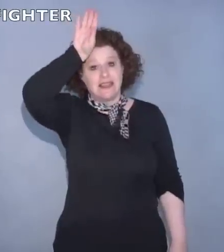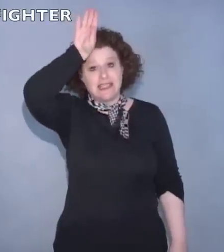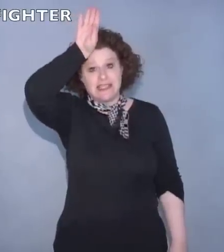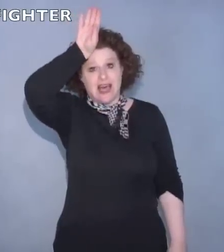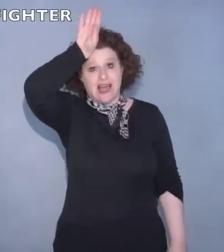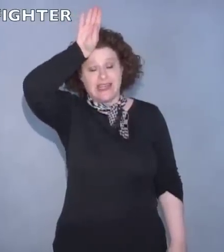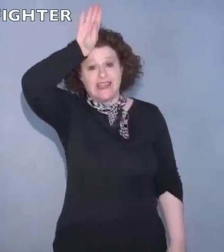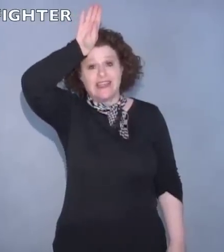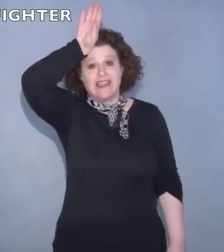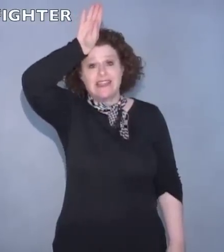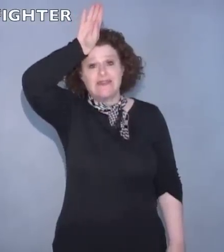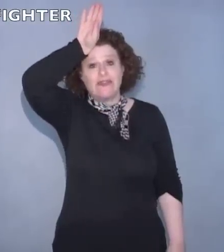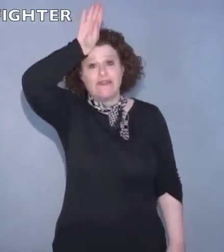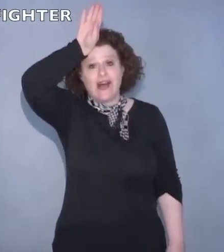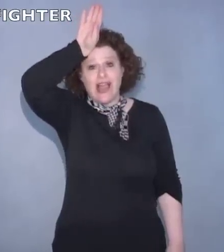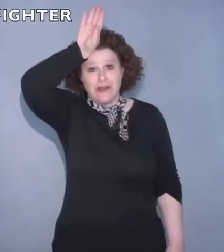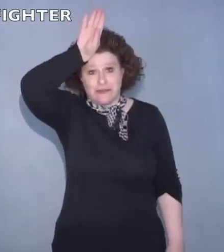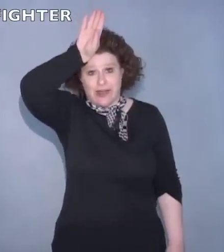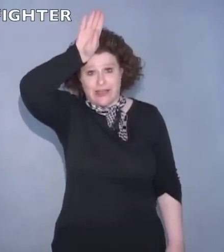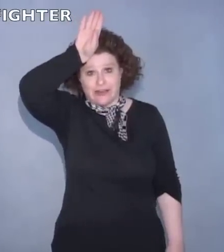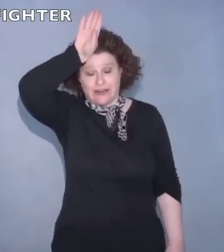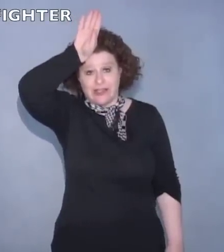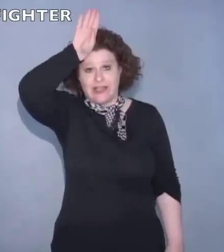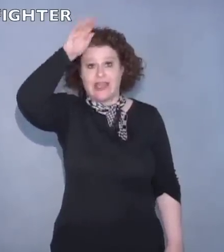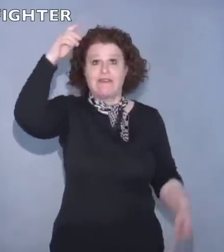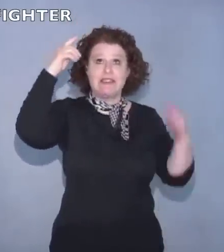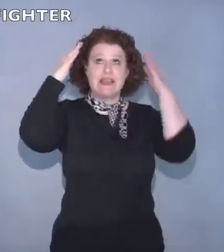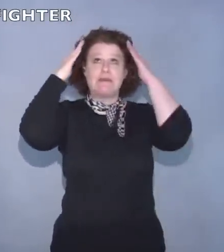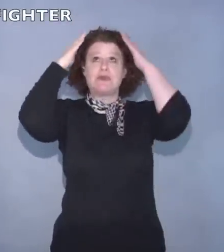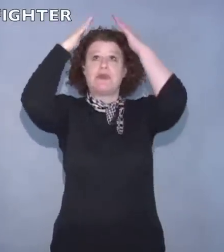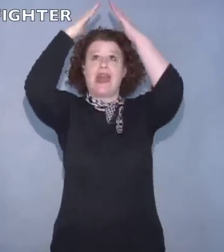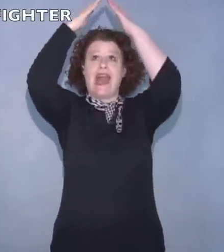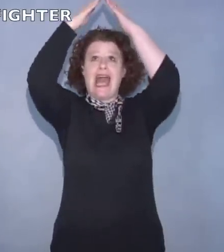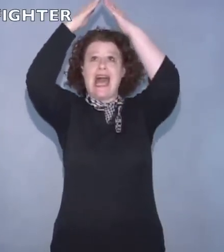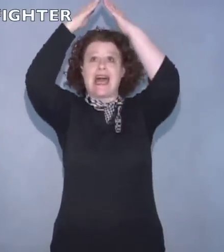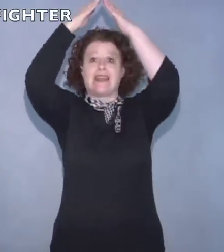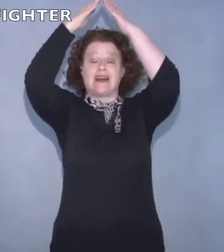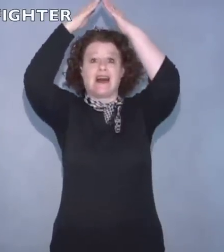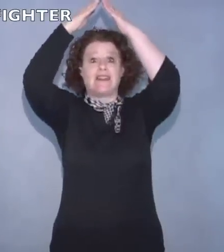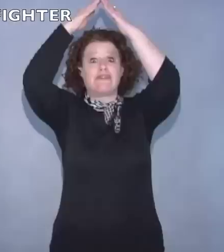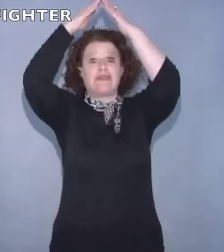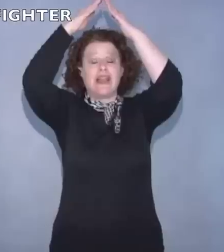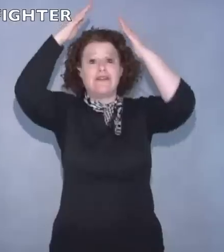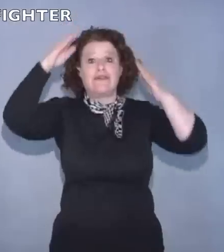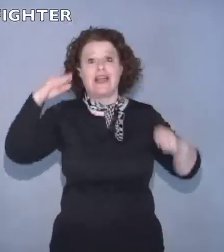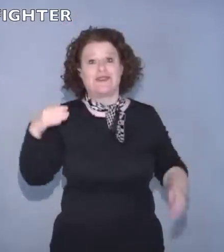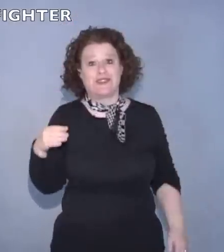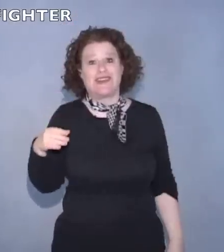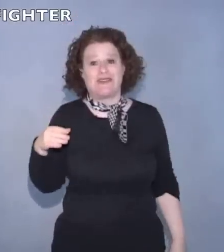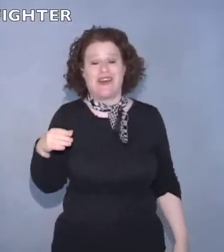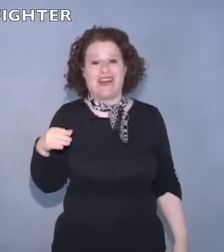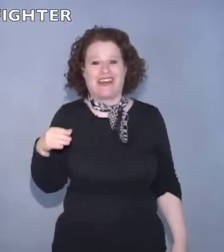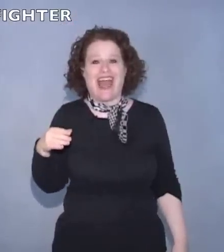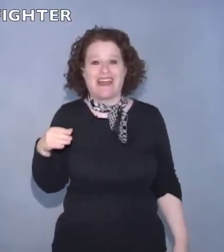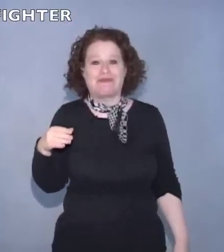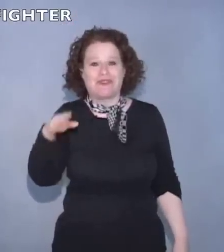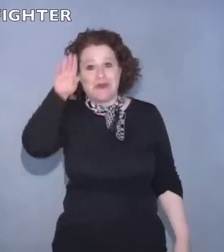This sign is for firefighter. It resembles where the hat on the firefighter's hat would